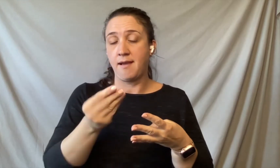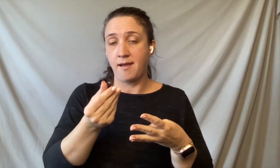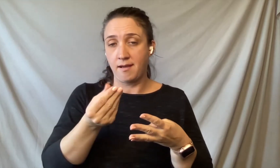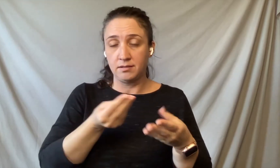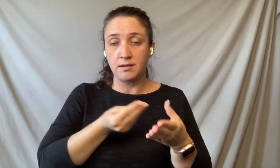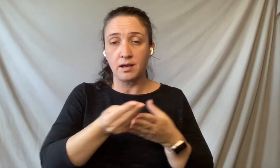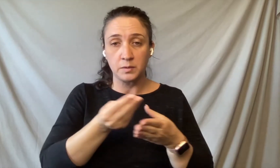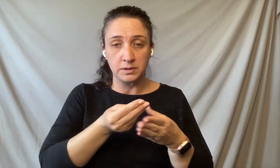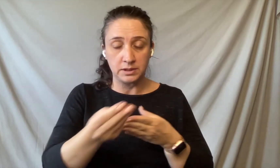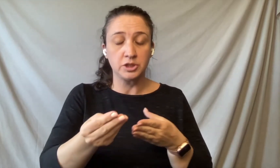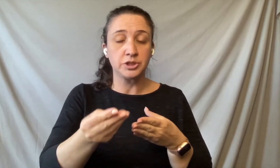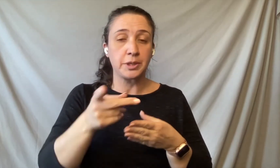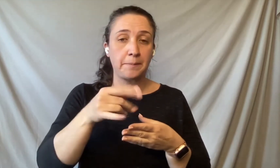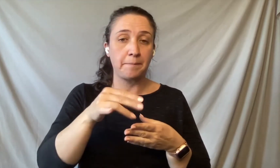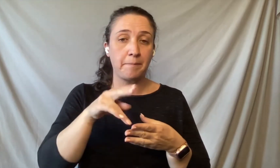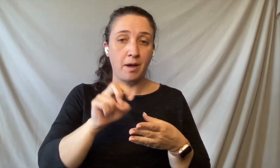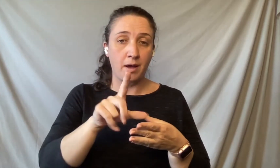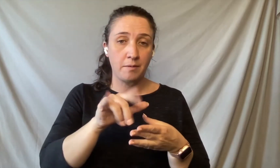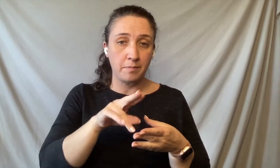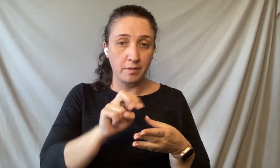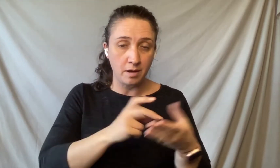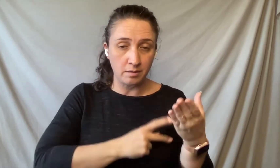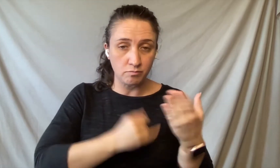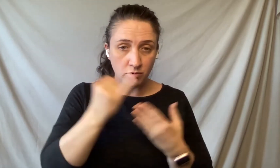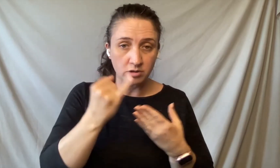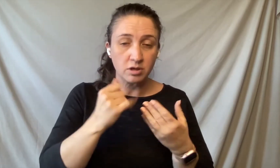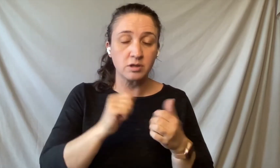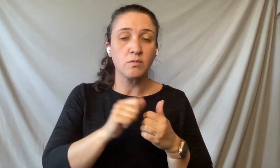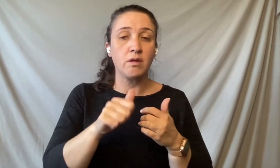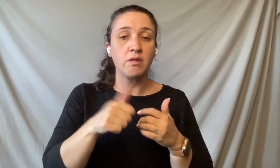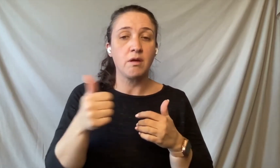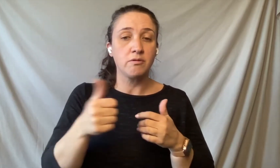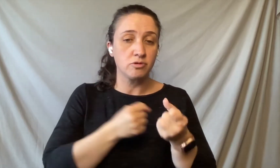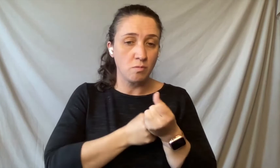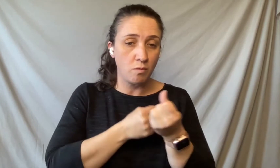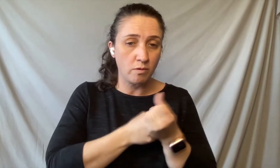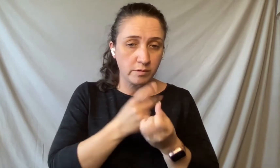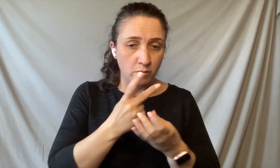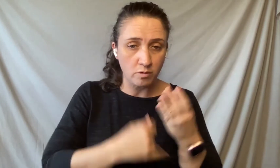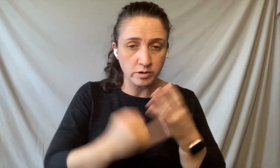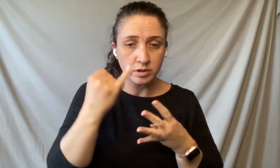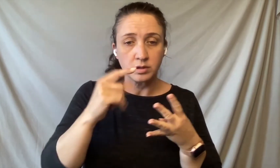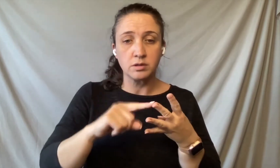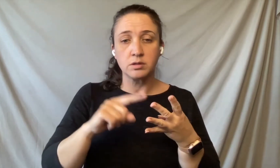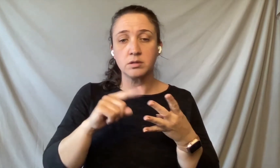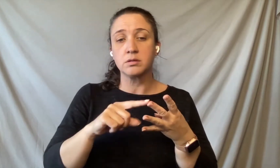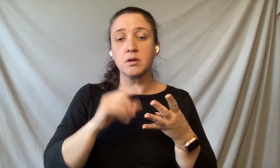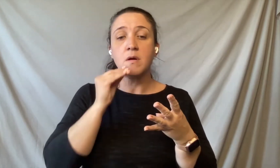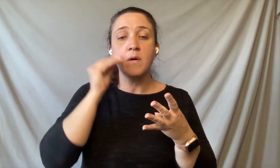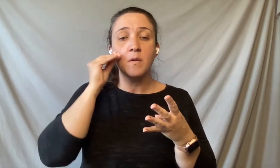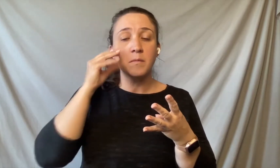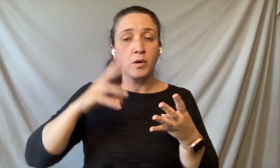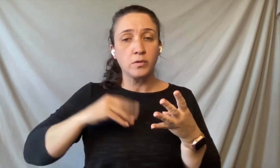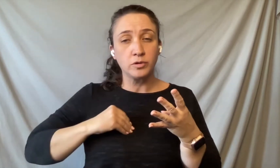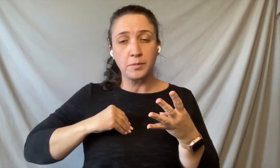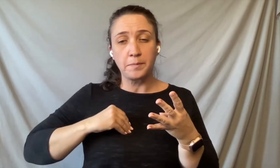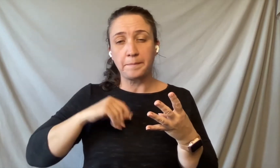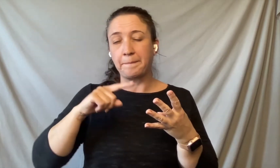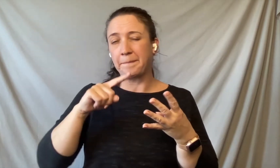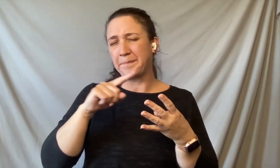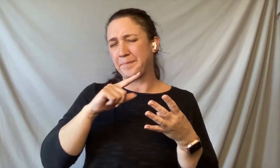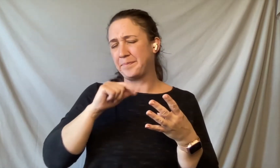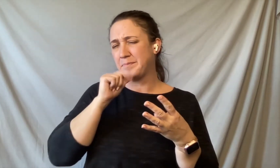projects with supporting projects. It's the home ownership, which I'm not